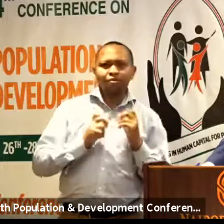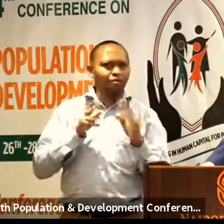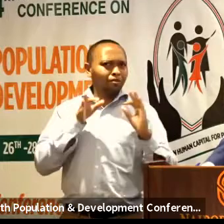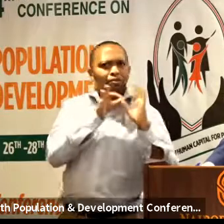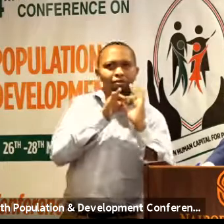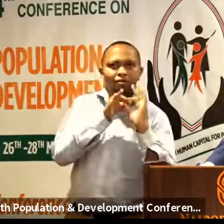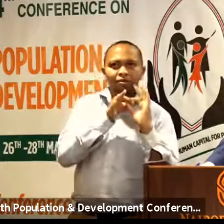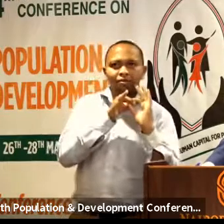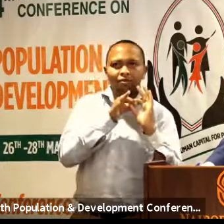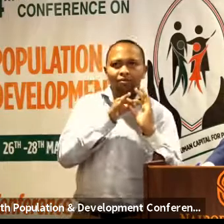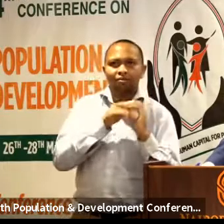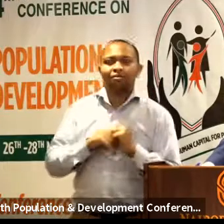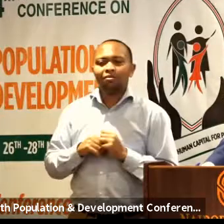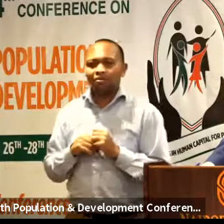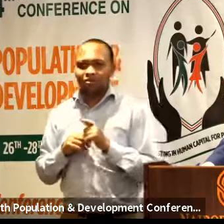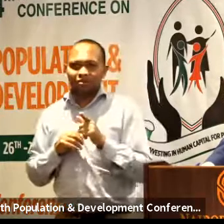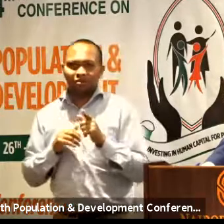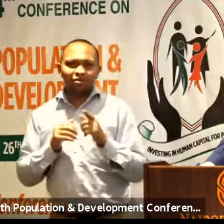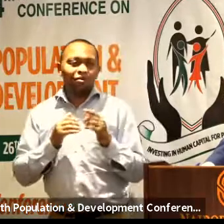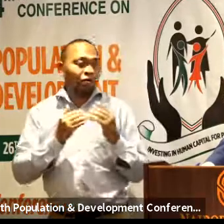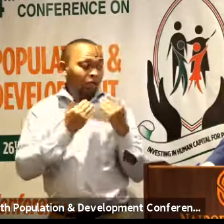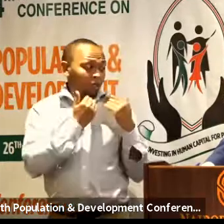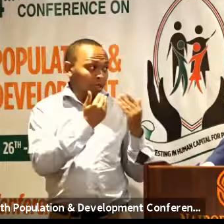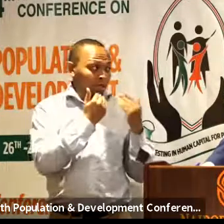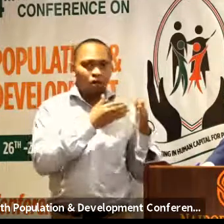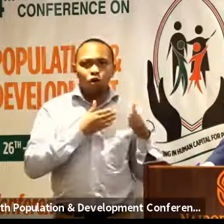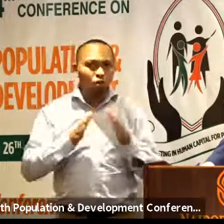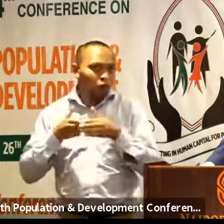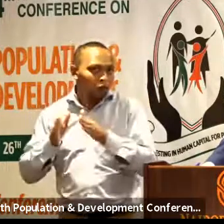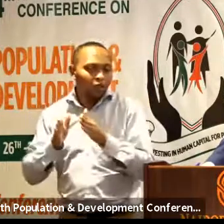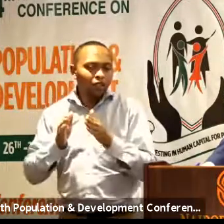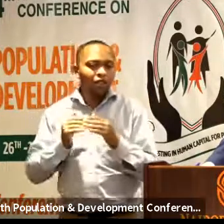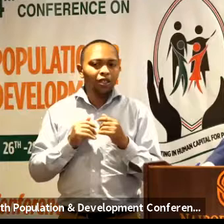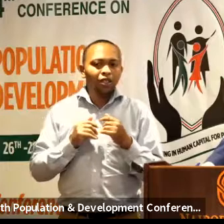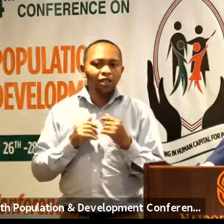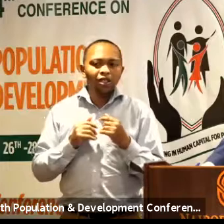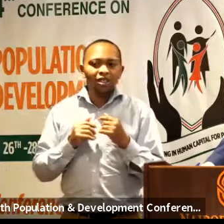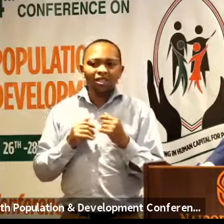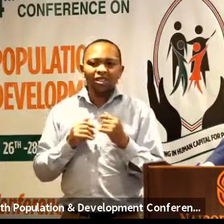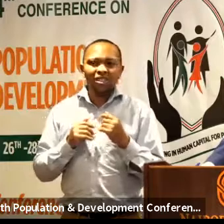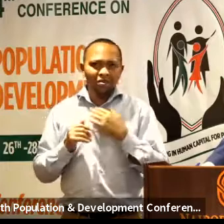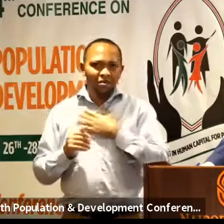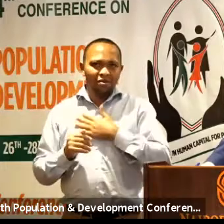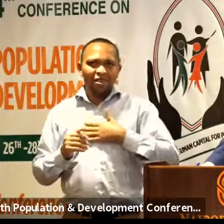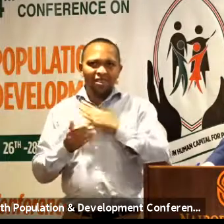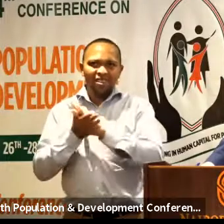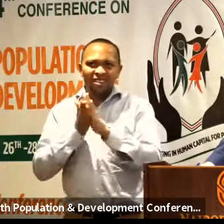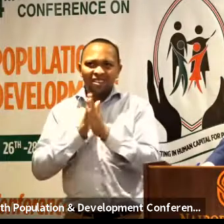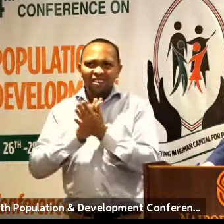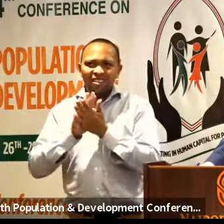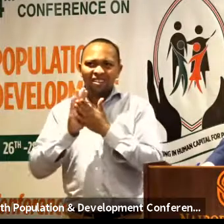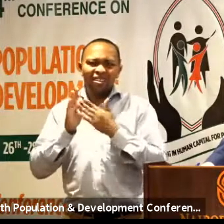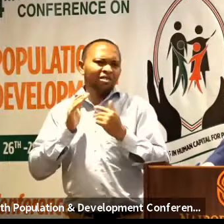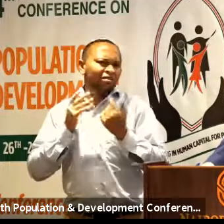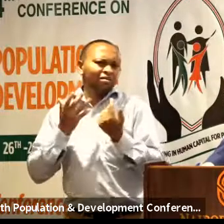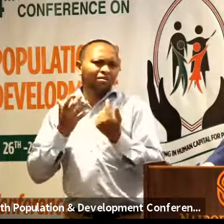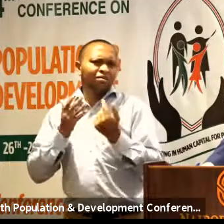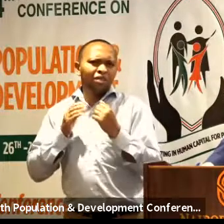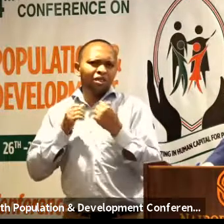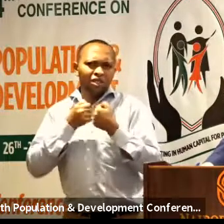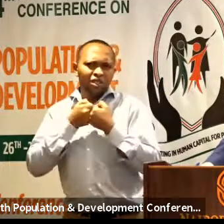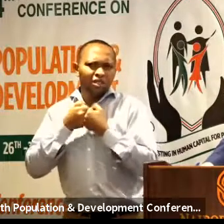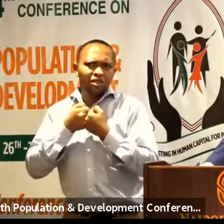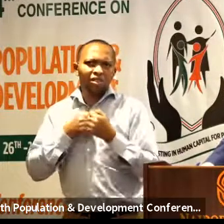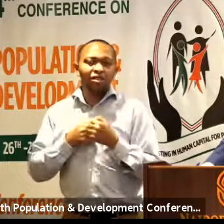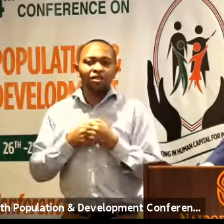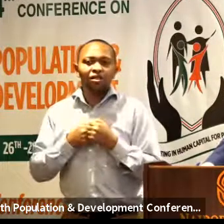that opportunity. I wish to be forgiven for that disruption of the main panel. In our